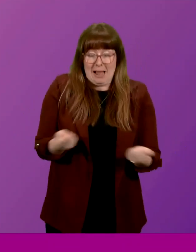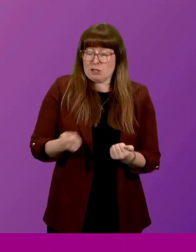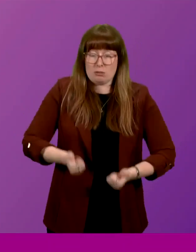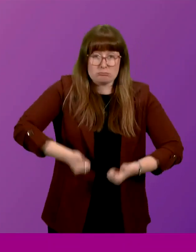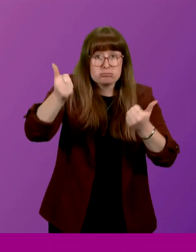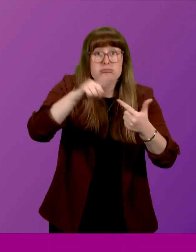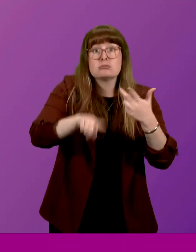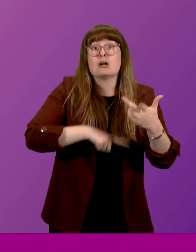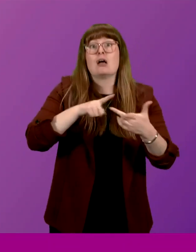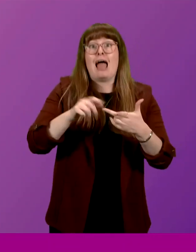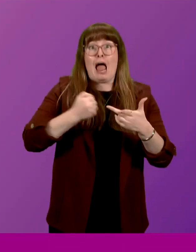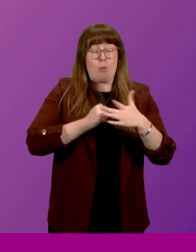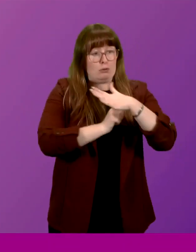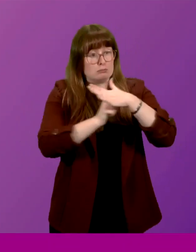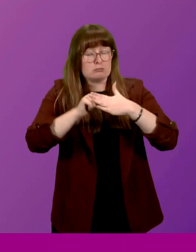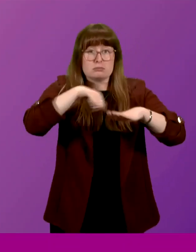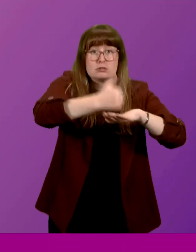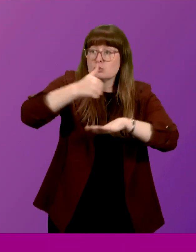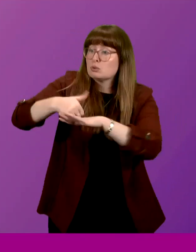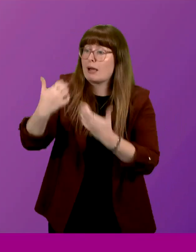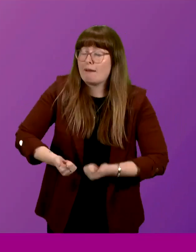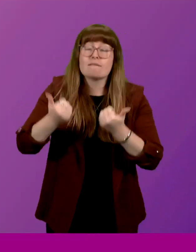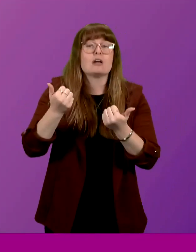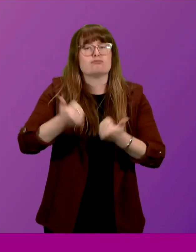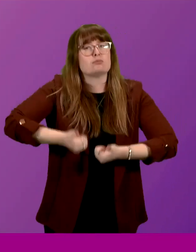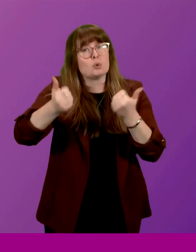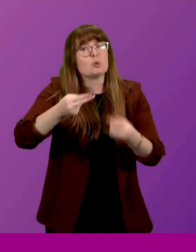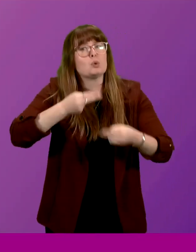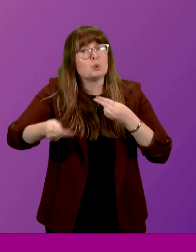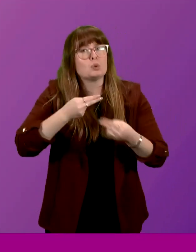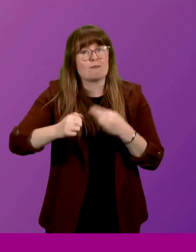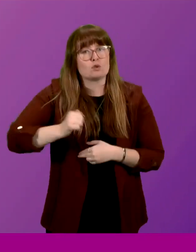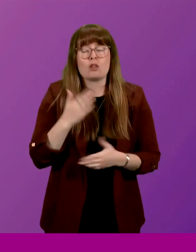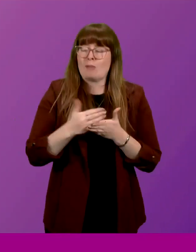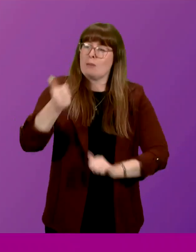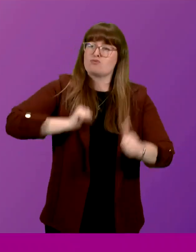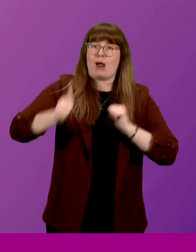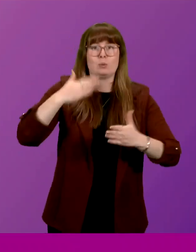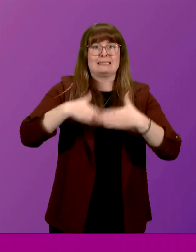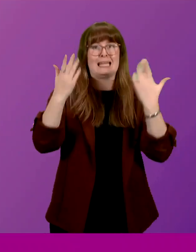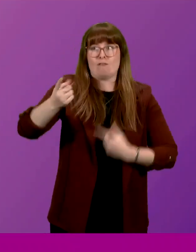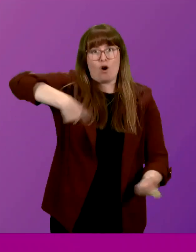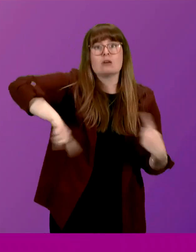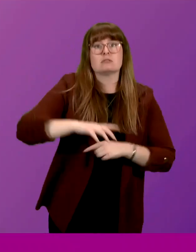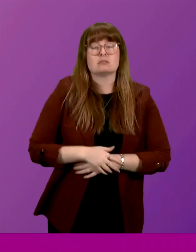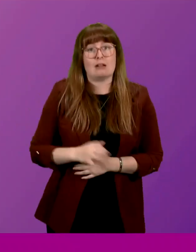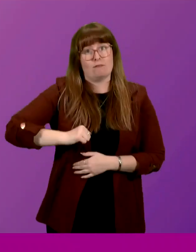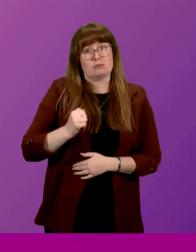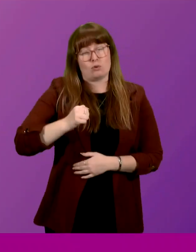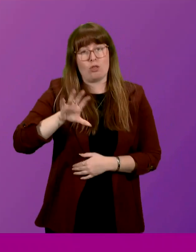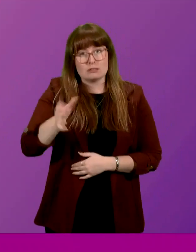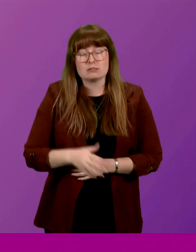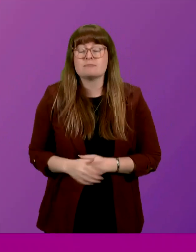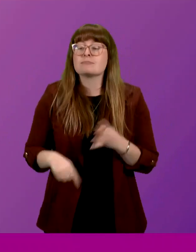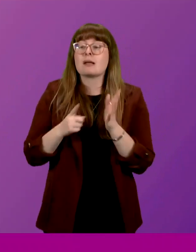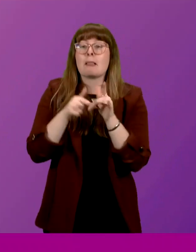of the institutions that we have at our disposal, is good news for Scotland, and it's a proud day for our country. Absolutely. And Liam Kerr.